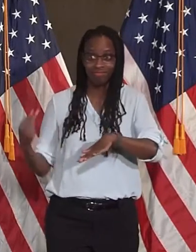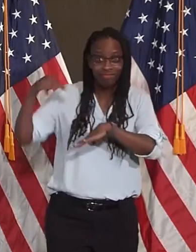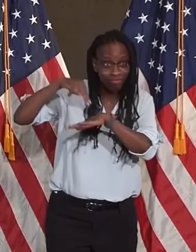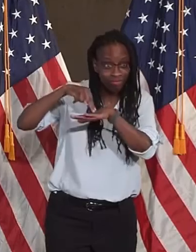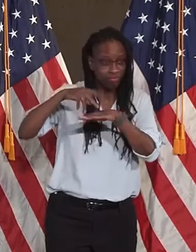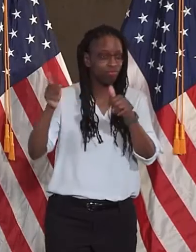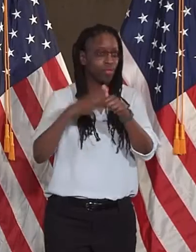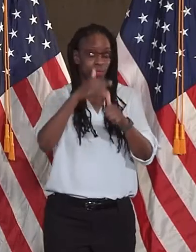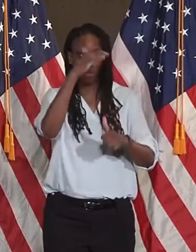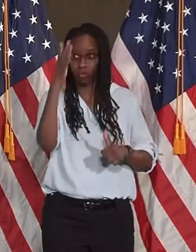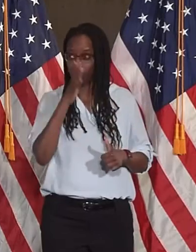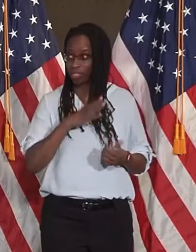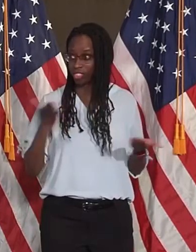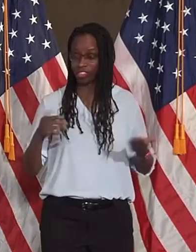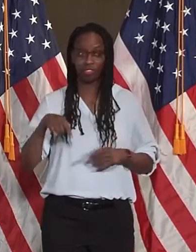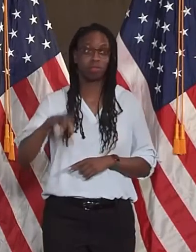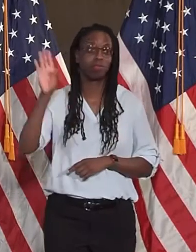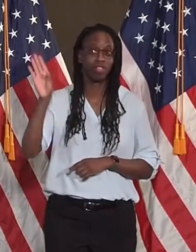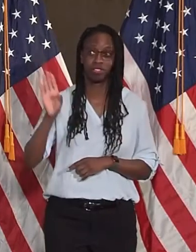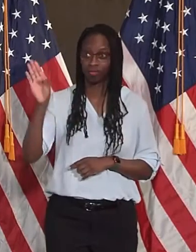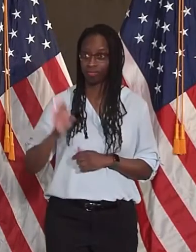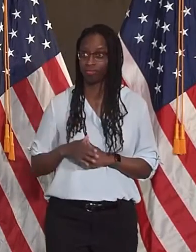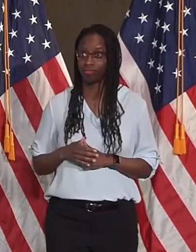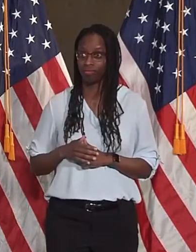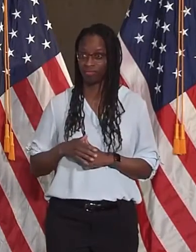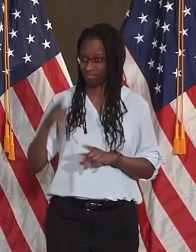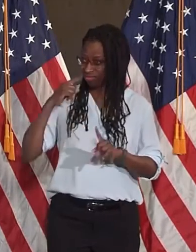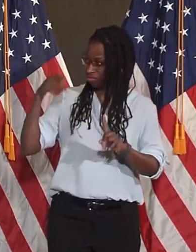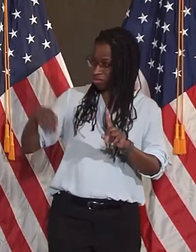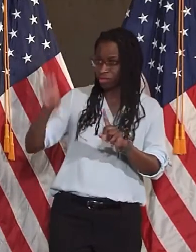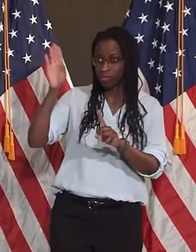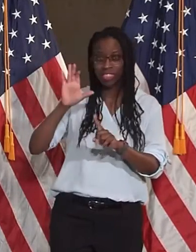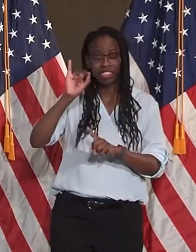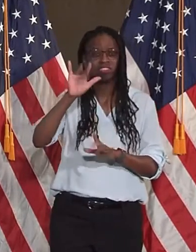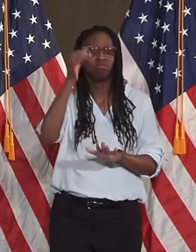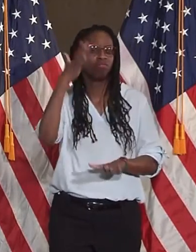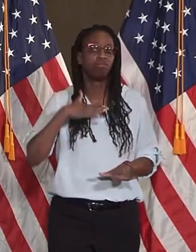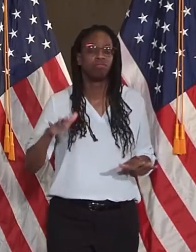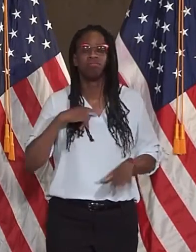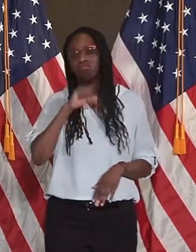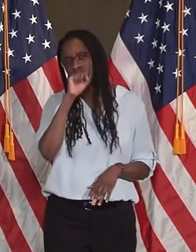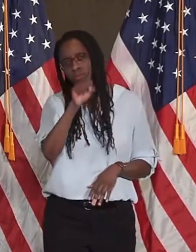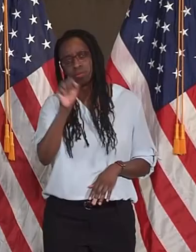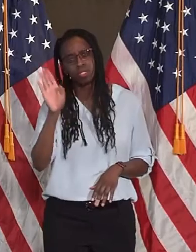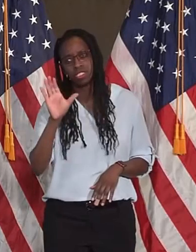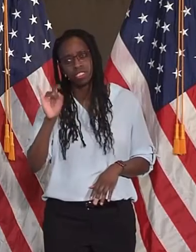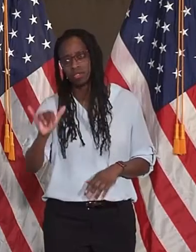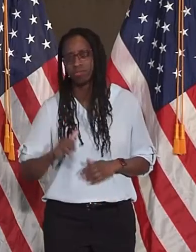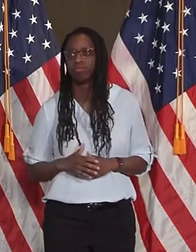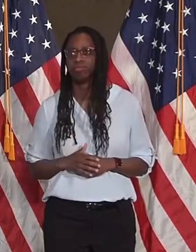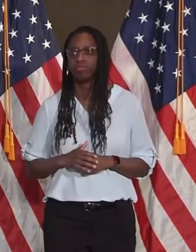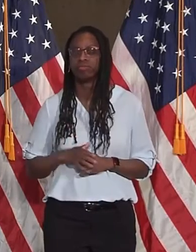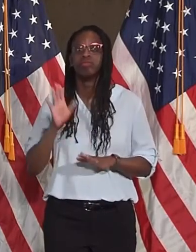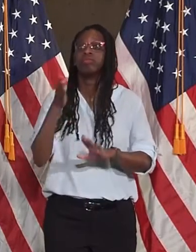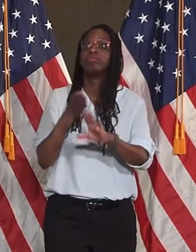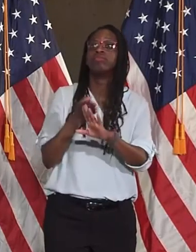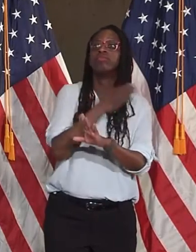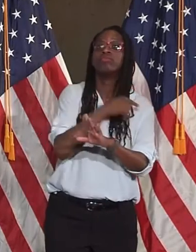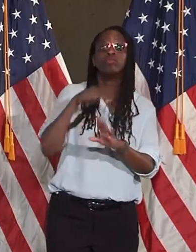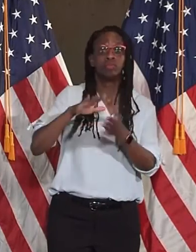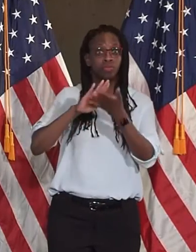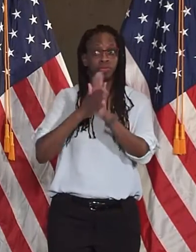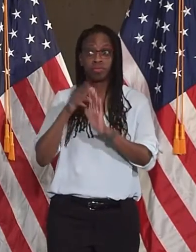I love. I come to this day with life experience that is different from the men who came before